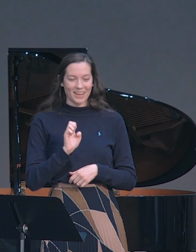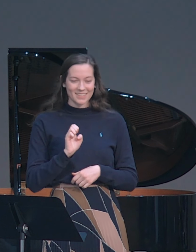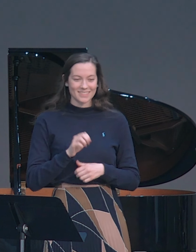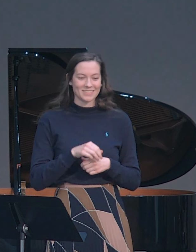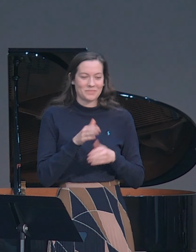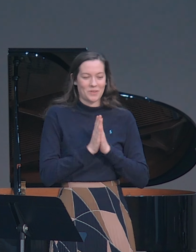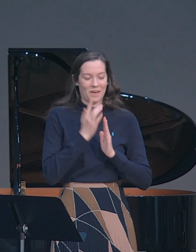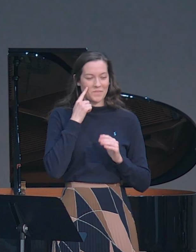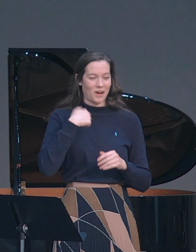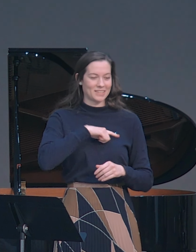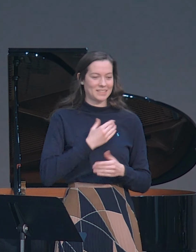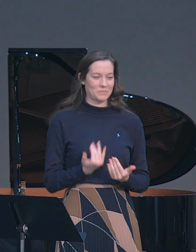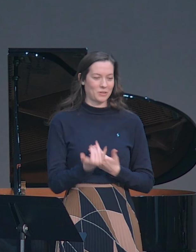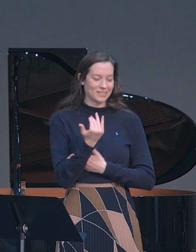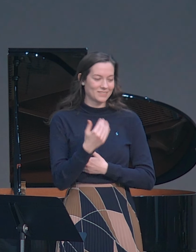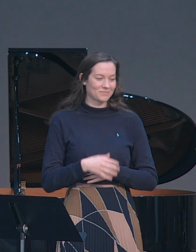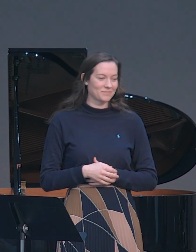to pray for us this morning.